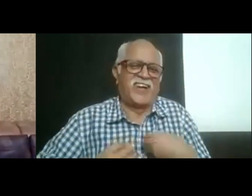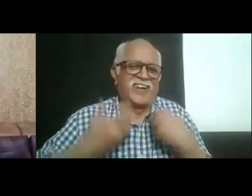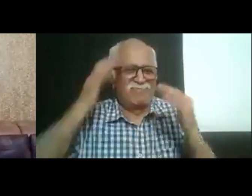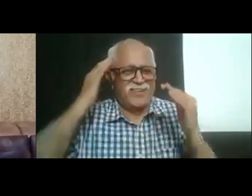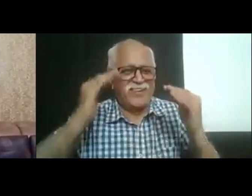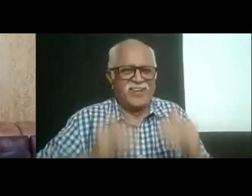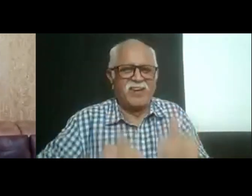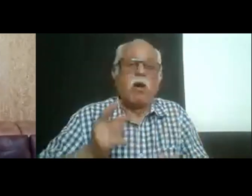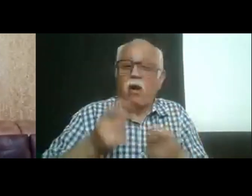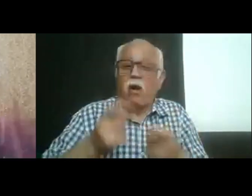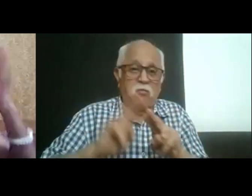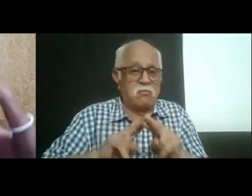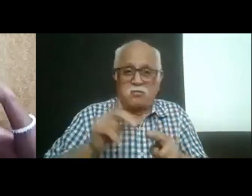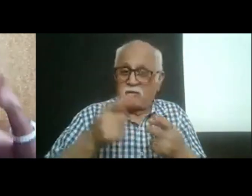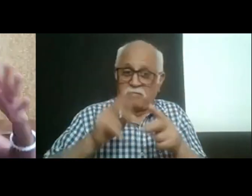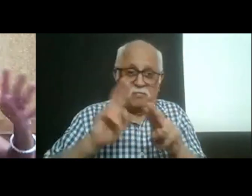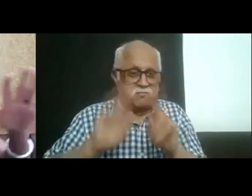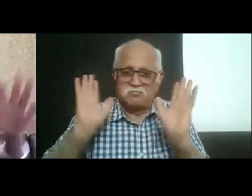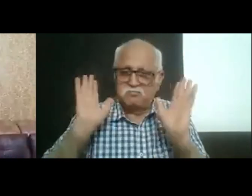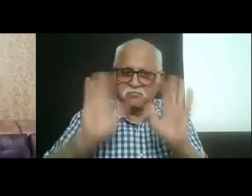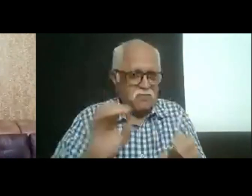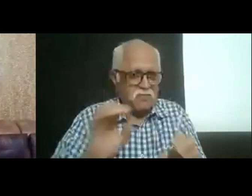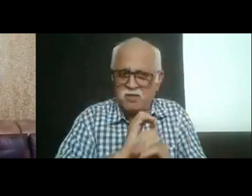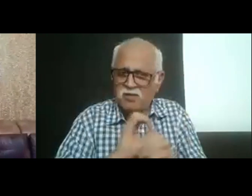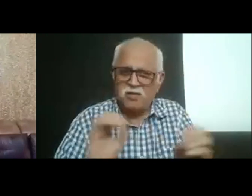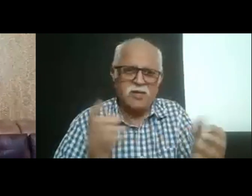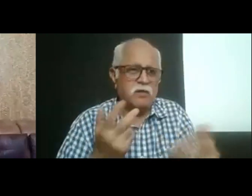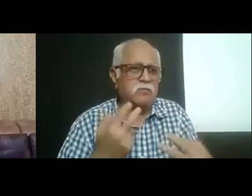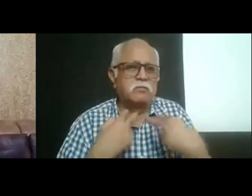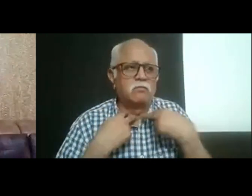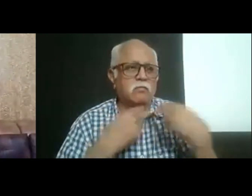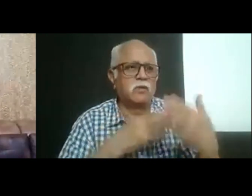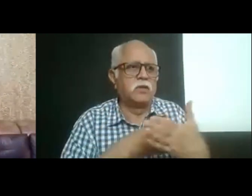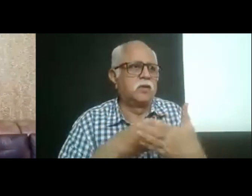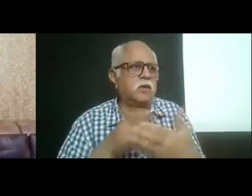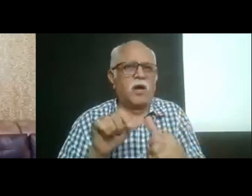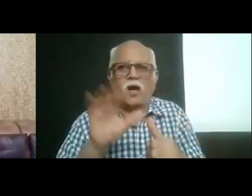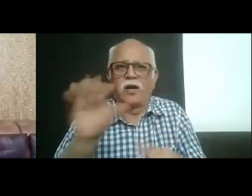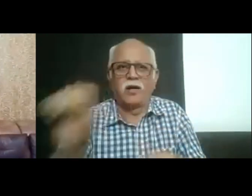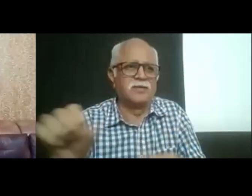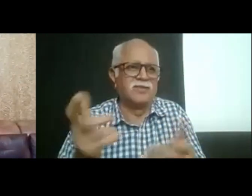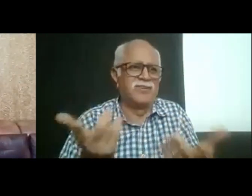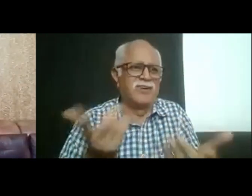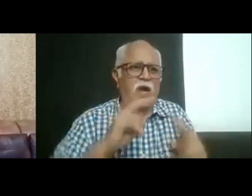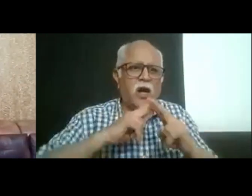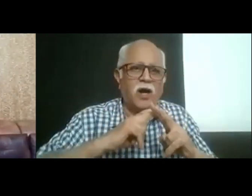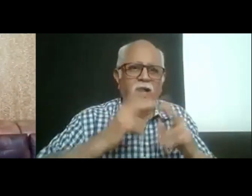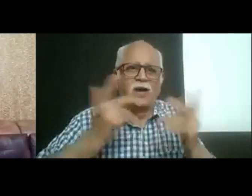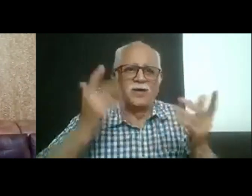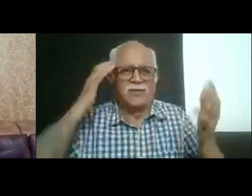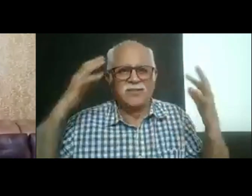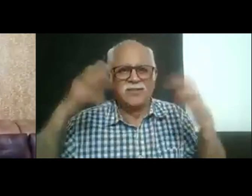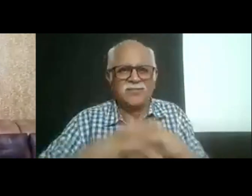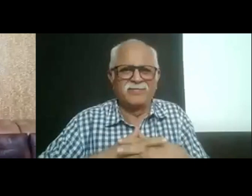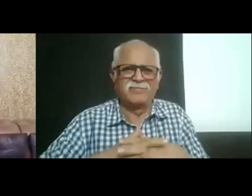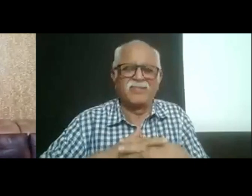all of us, and I'm really happy and relieved. If this Wow. was not done, then we would have felt stuck.